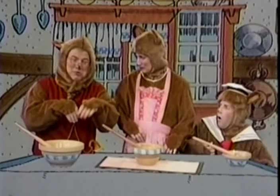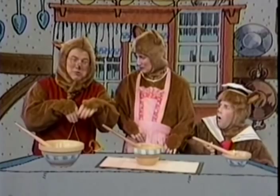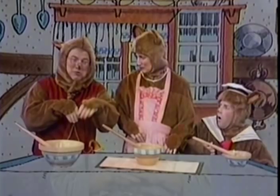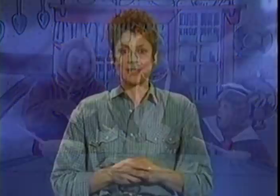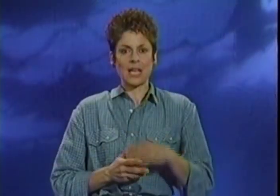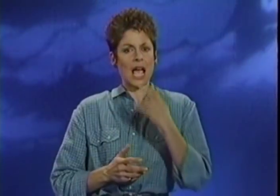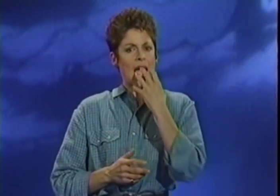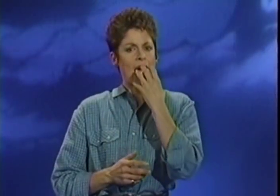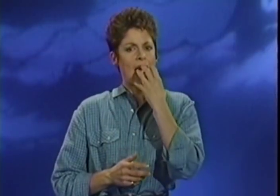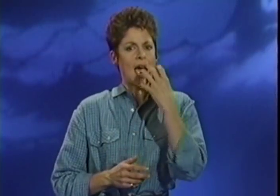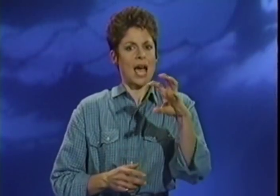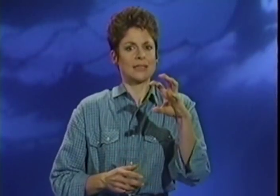Hot.